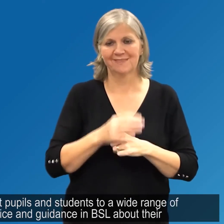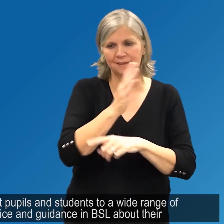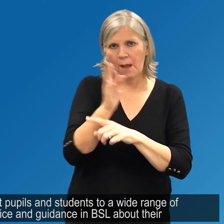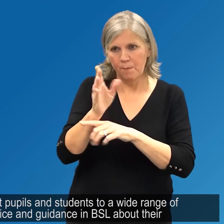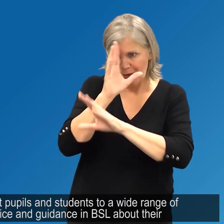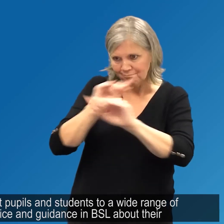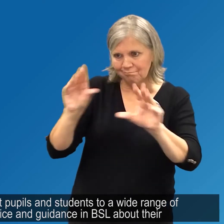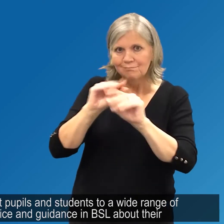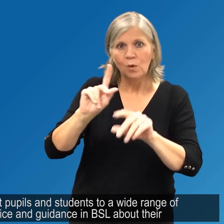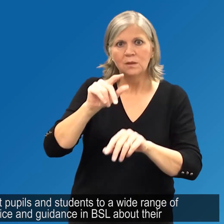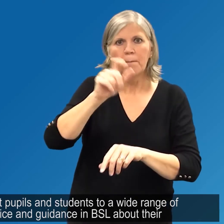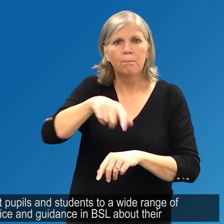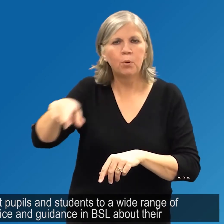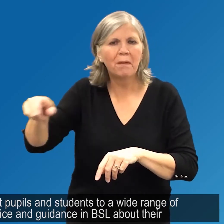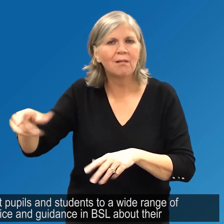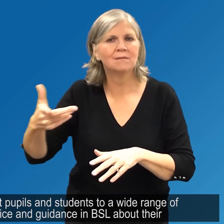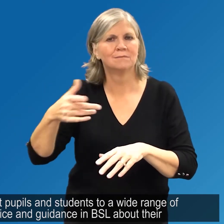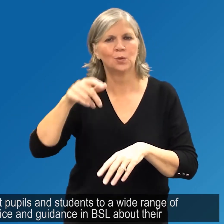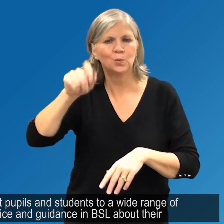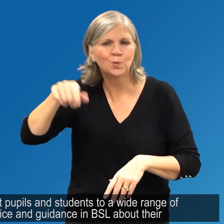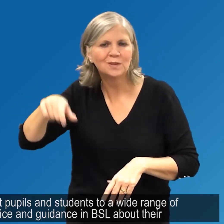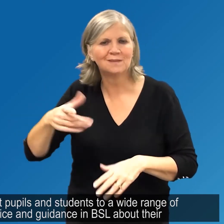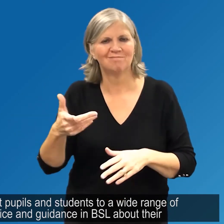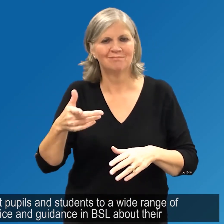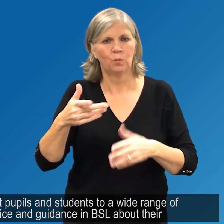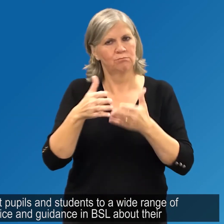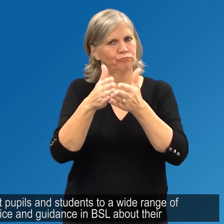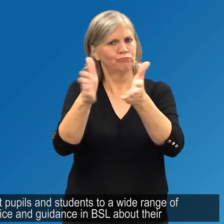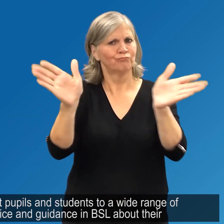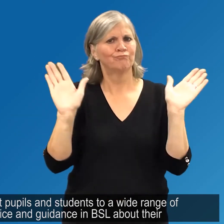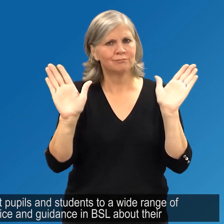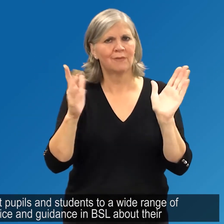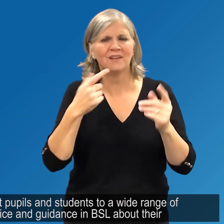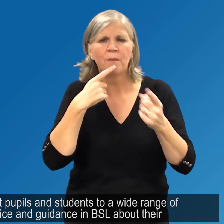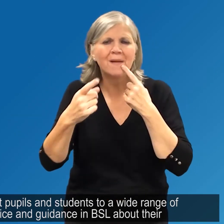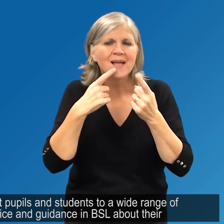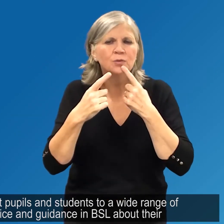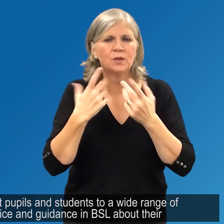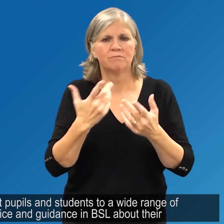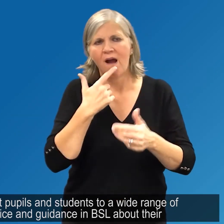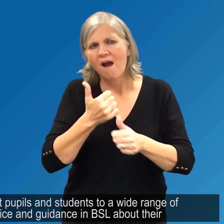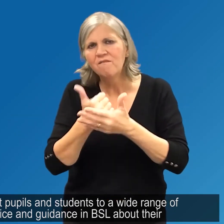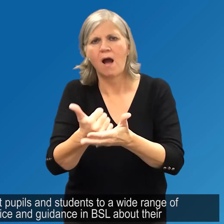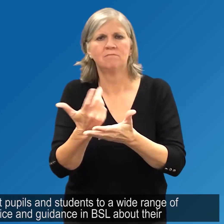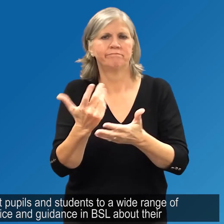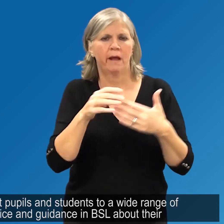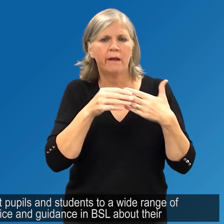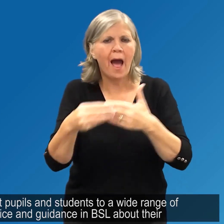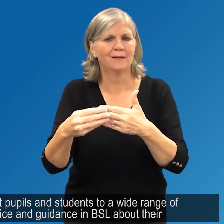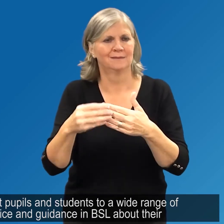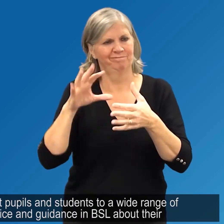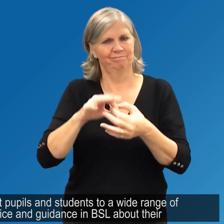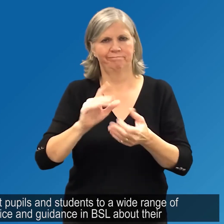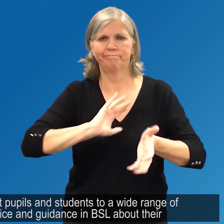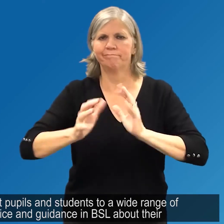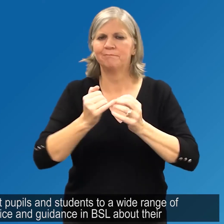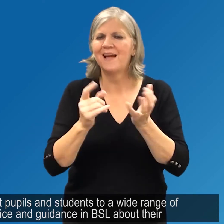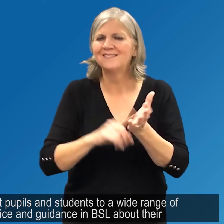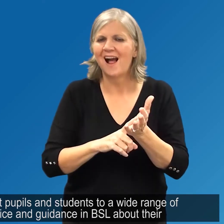Action 17. Signpost pupils and students to a wide range of information, advice and guidance in BSL about their career